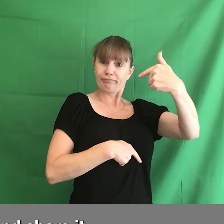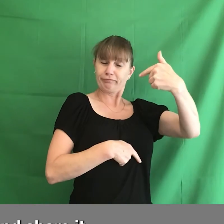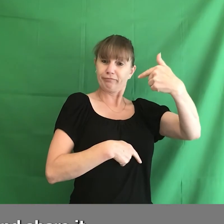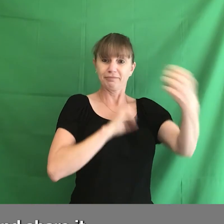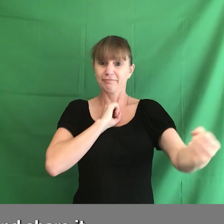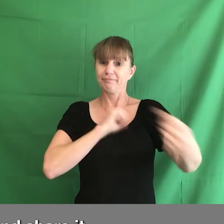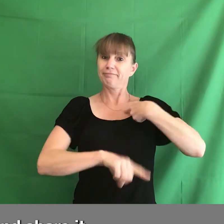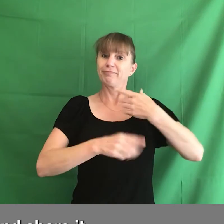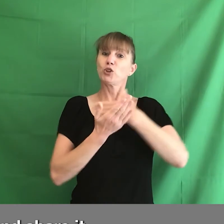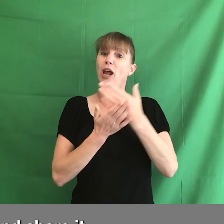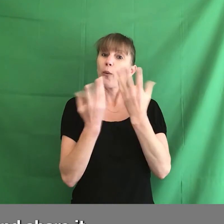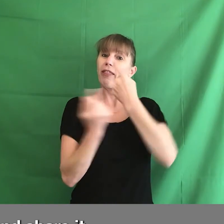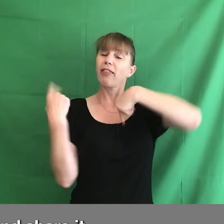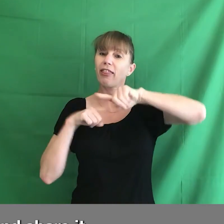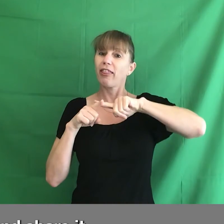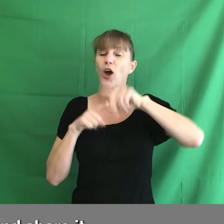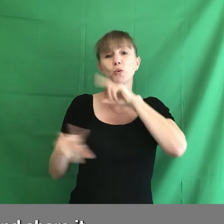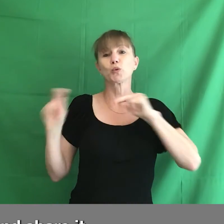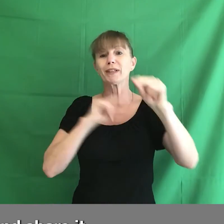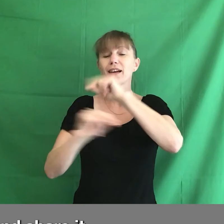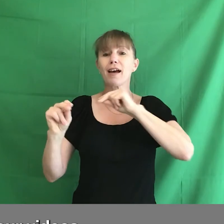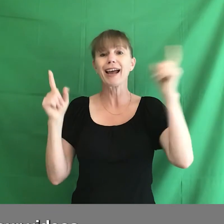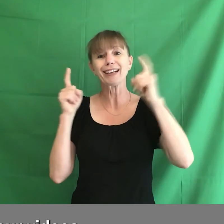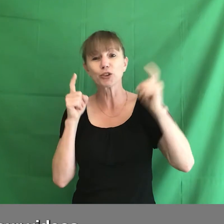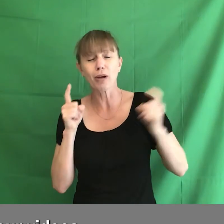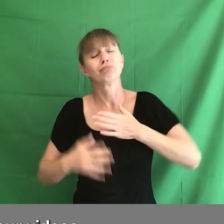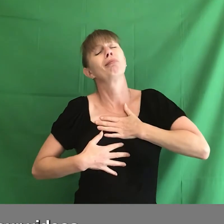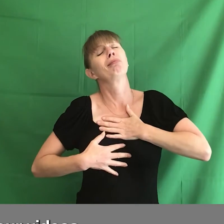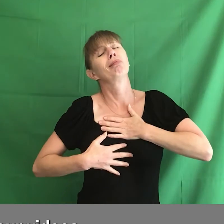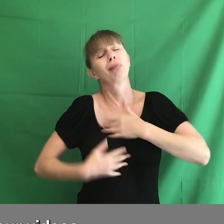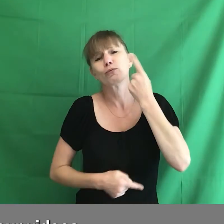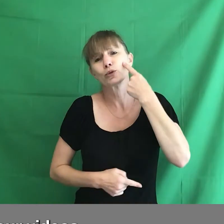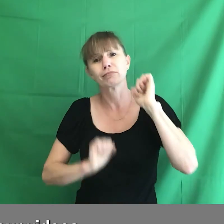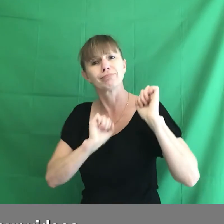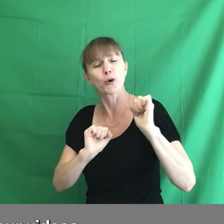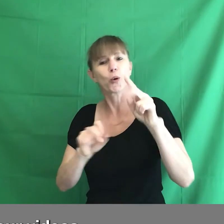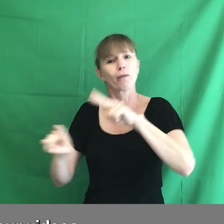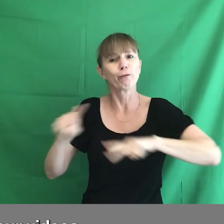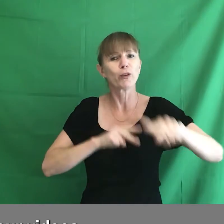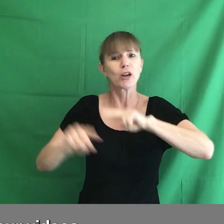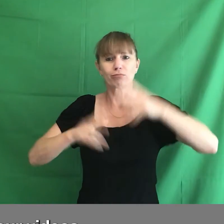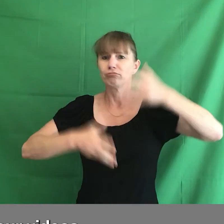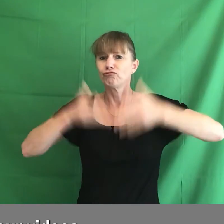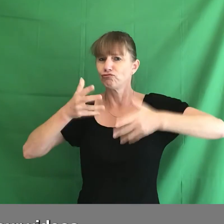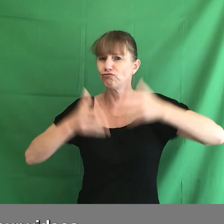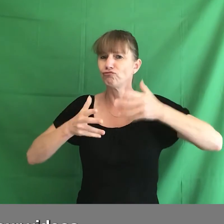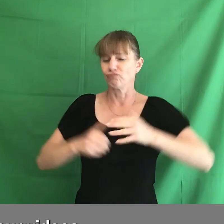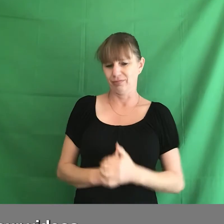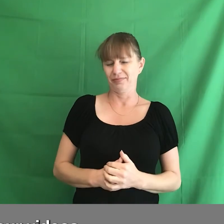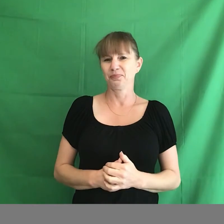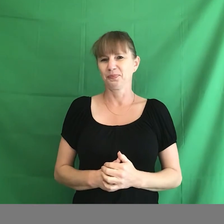and share it with us on Twitter, on Instagram. I would love to see your videos or pictures of you singing